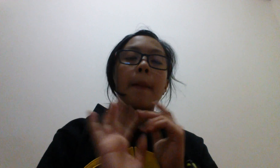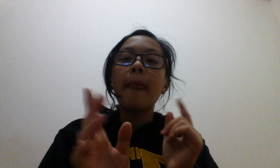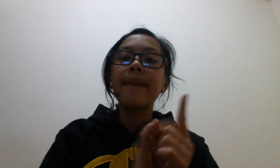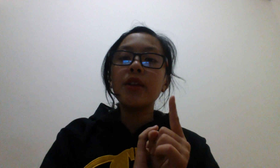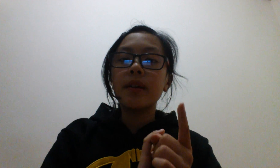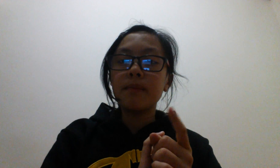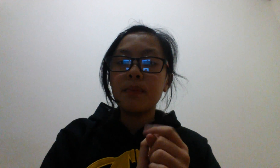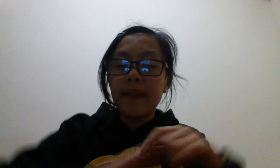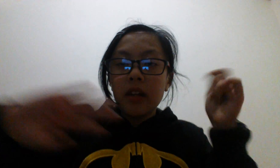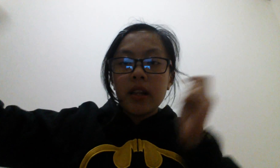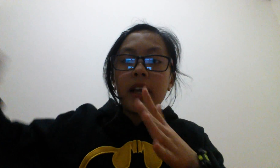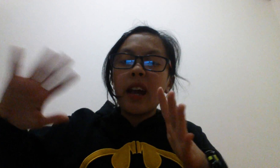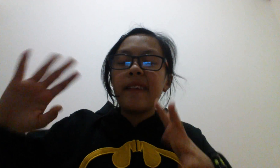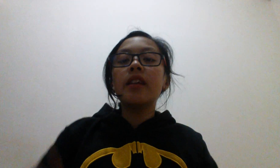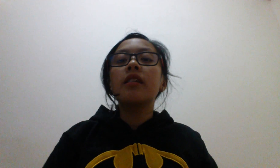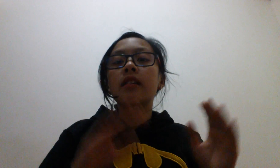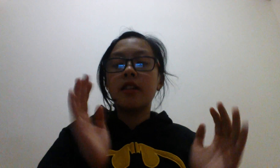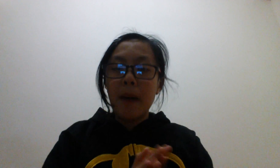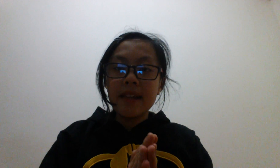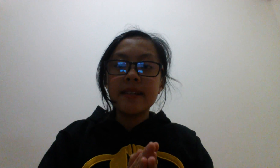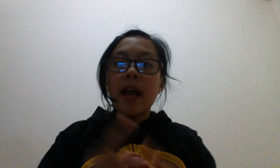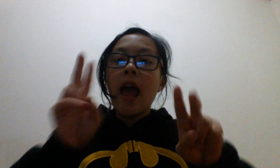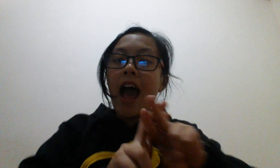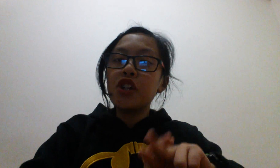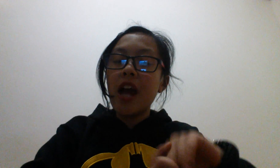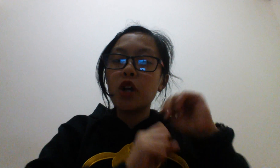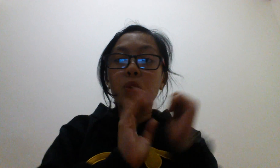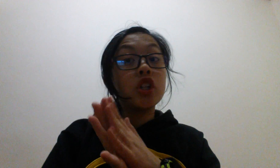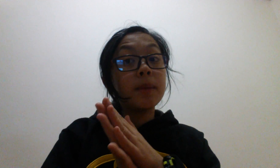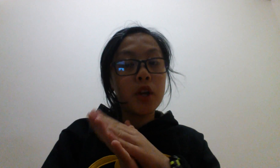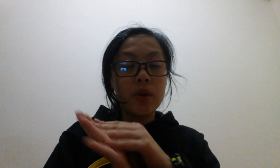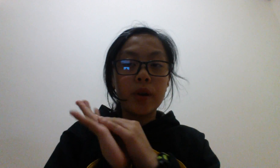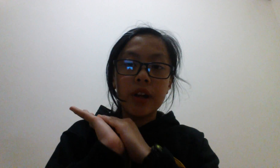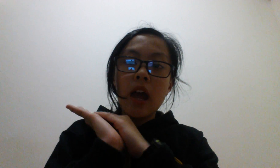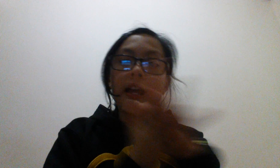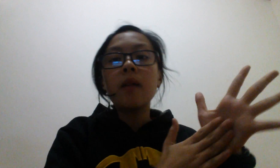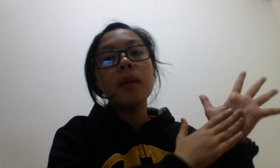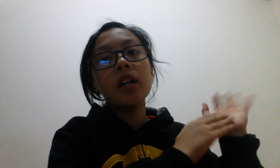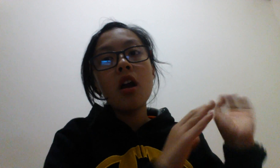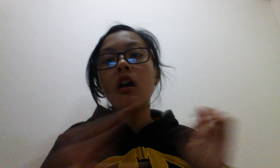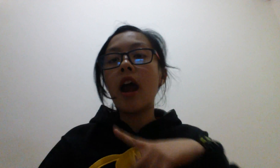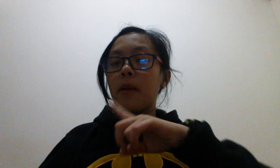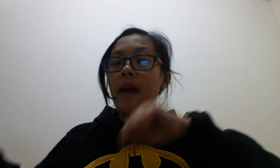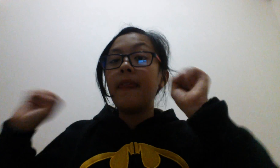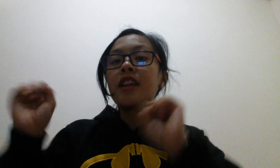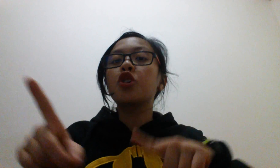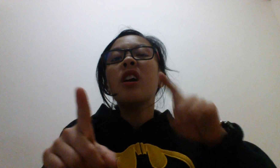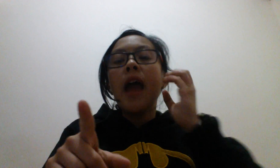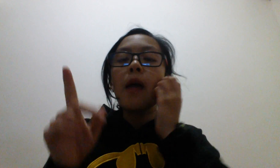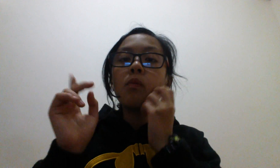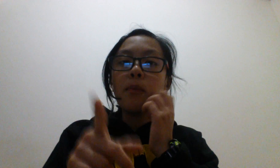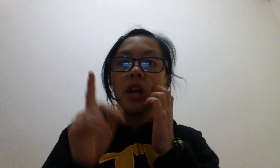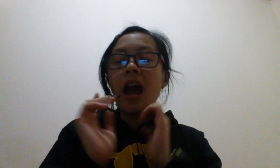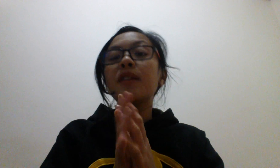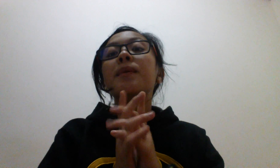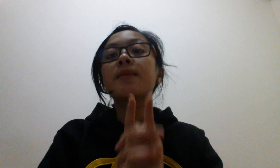So yeah. then space. Hashtag which team are you on? Captain America or Iron Man? And remember, you have to be